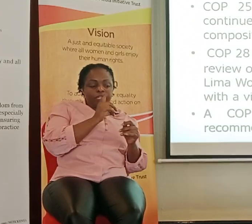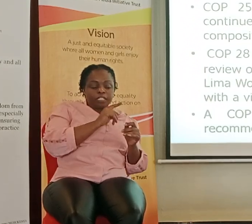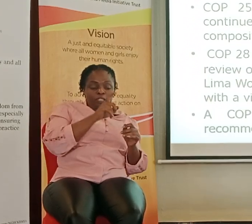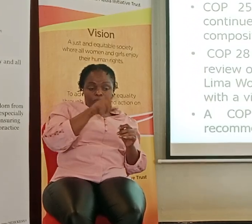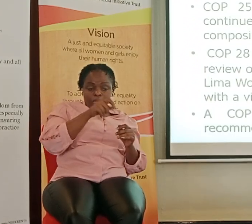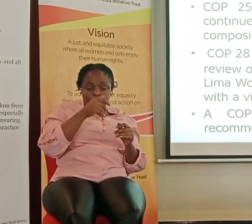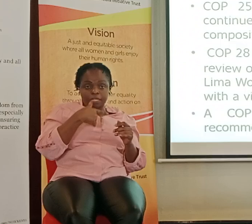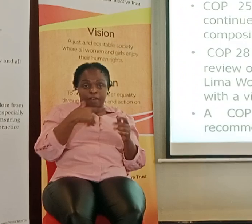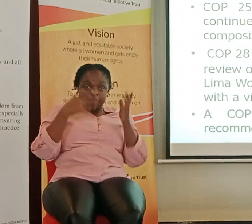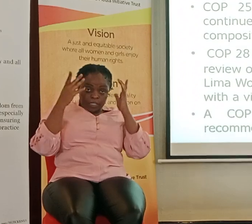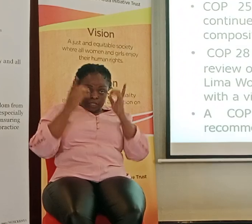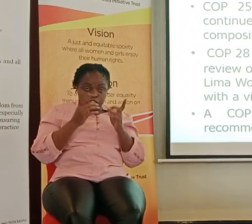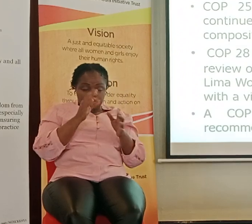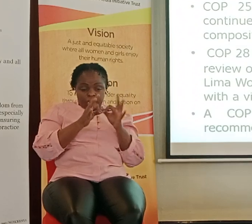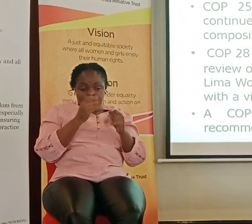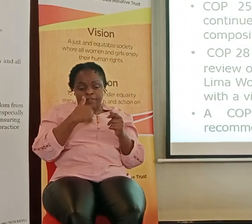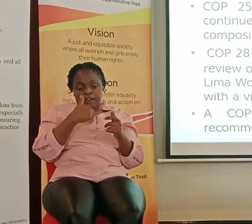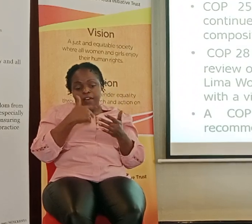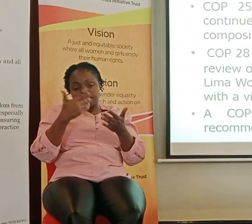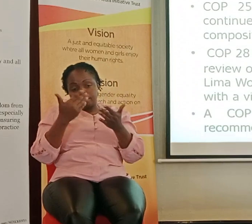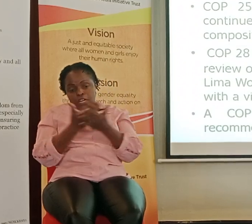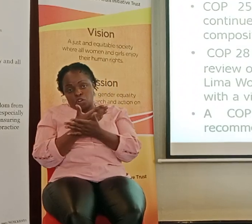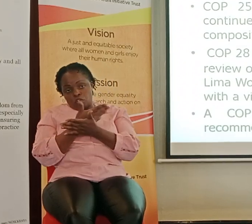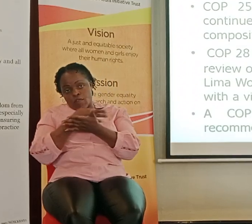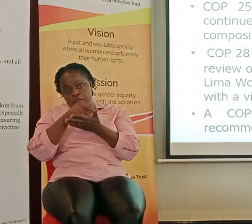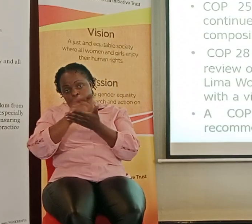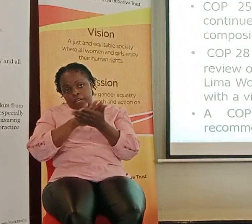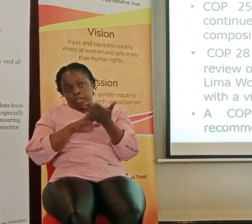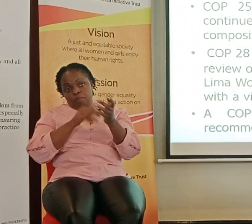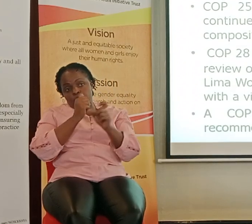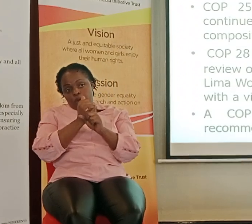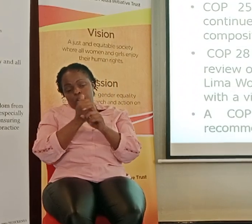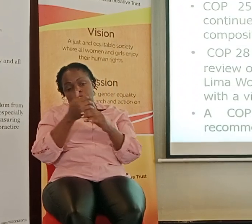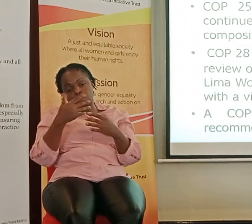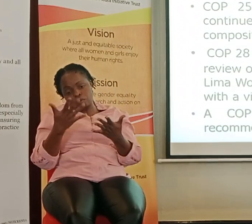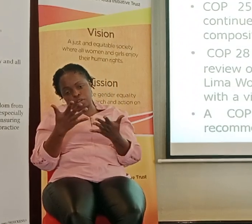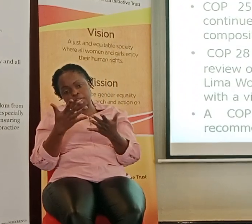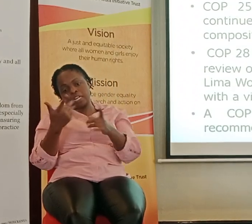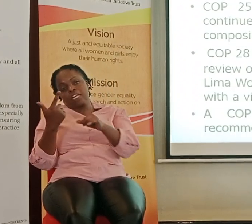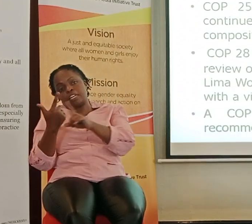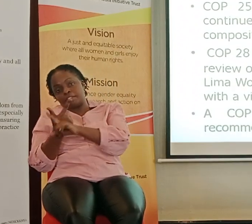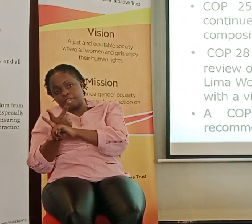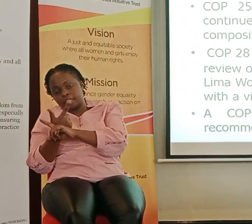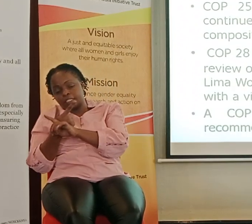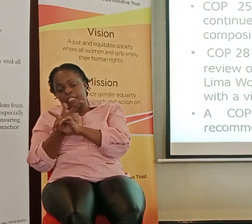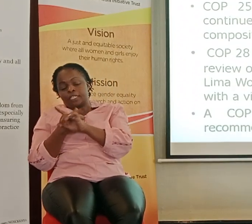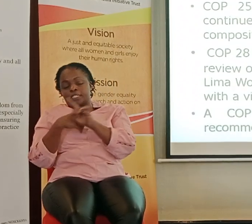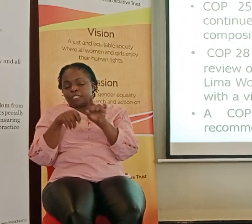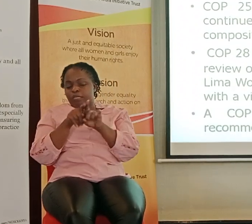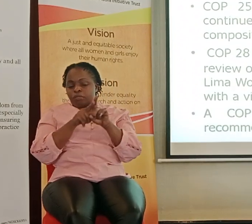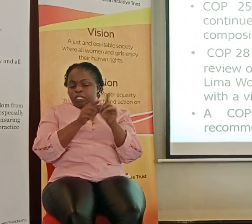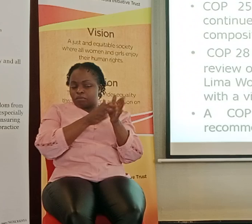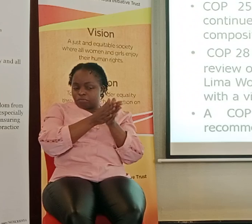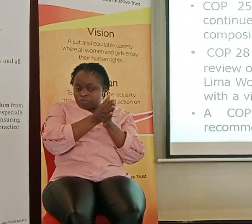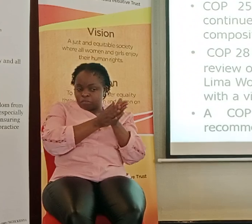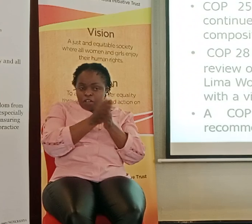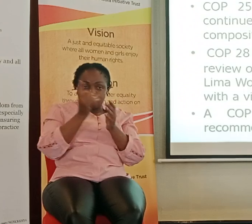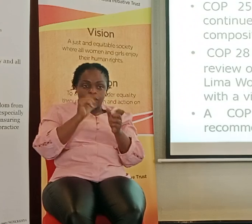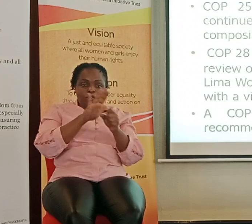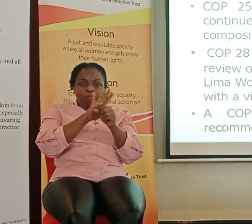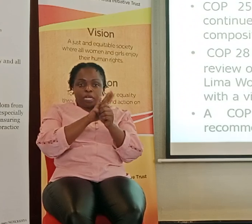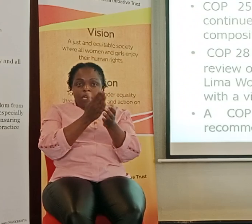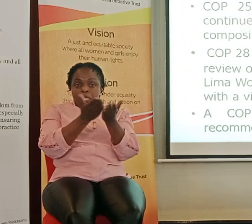up with a new framework or otherwise. Of course, the aspiration for most of